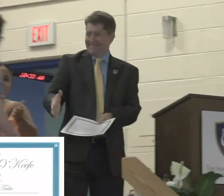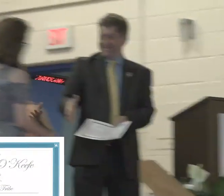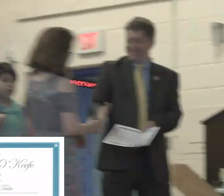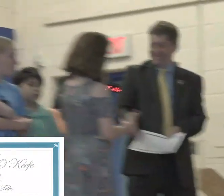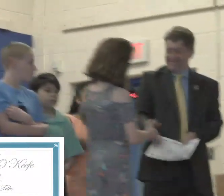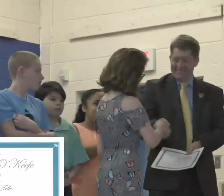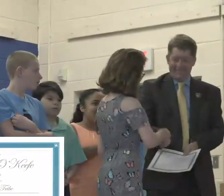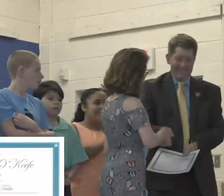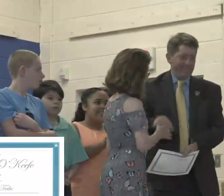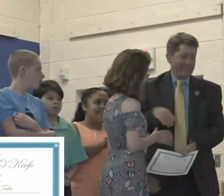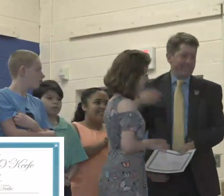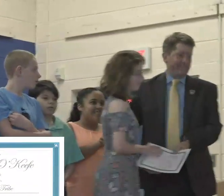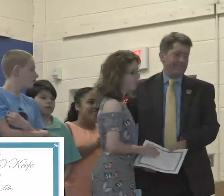Tribe.